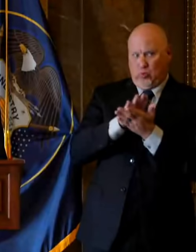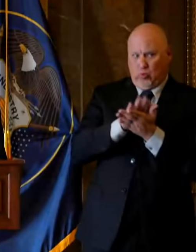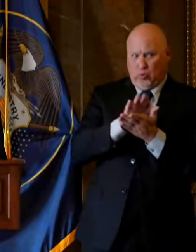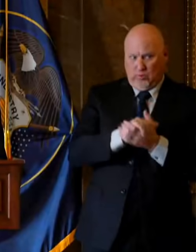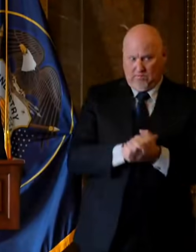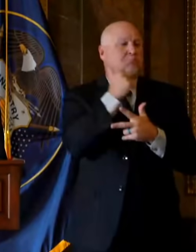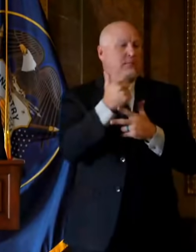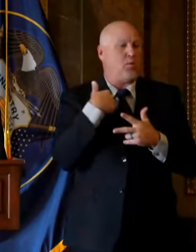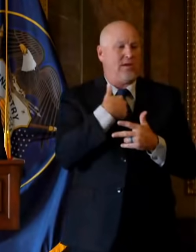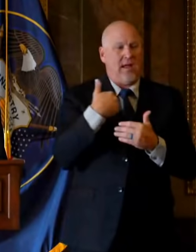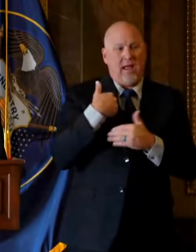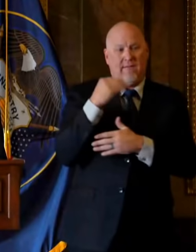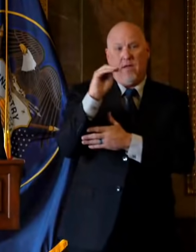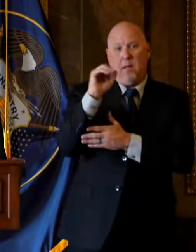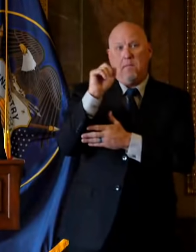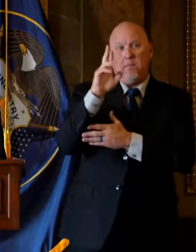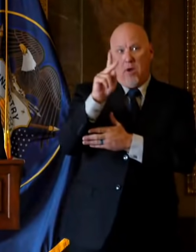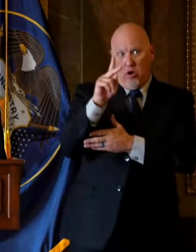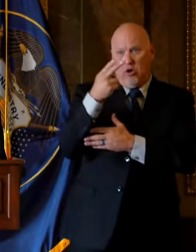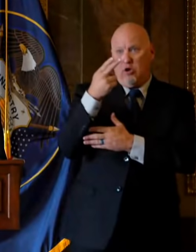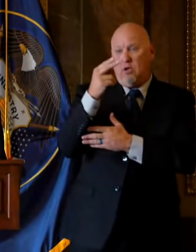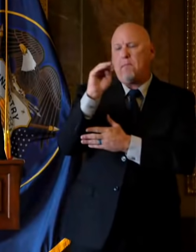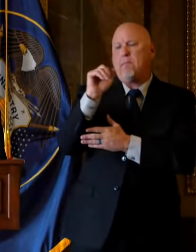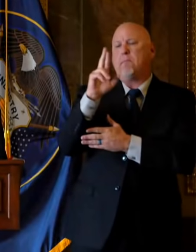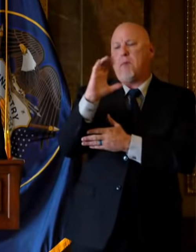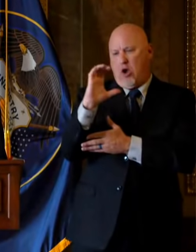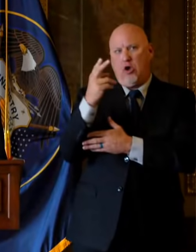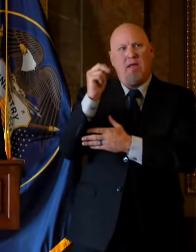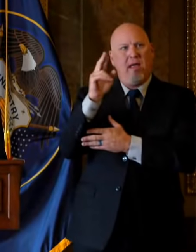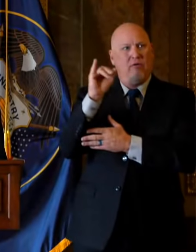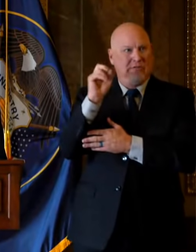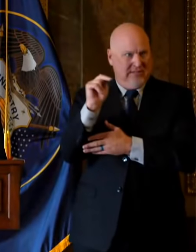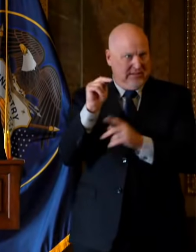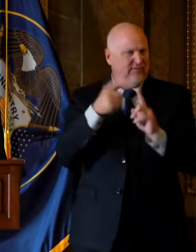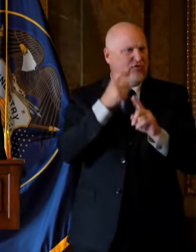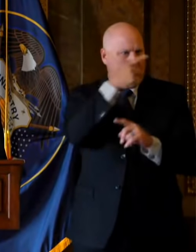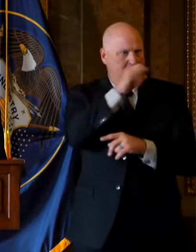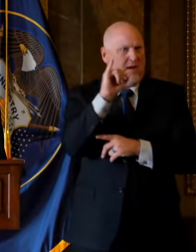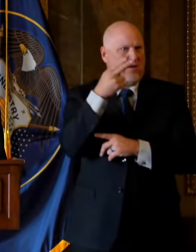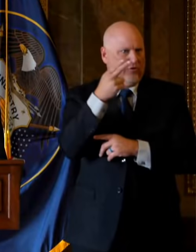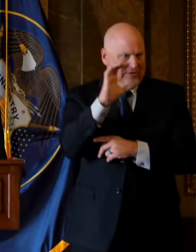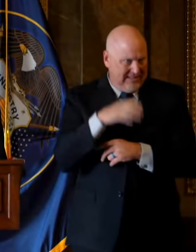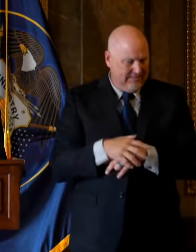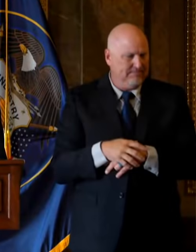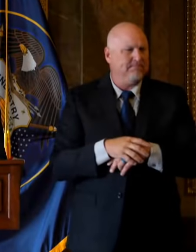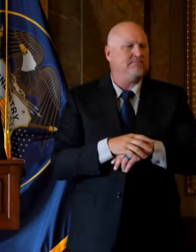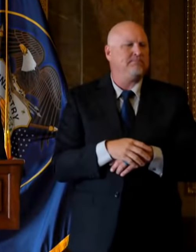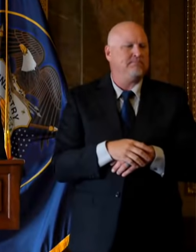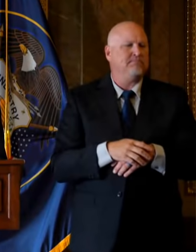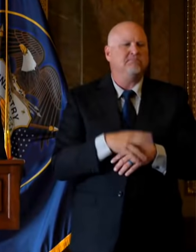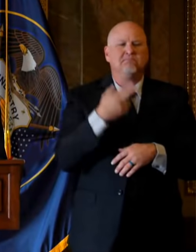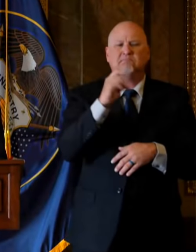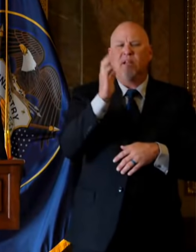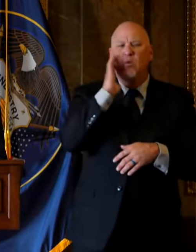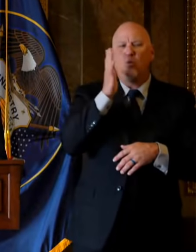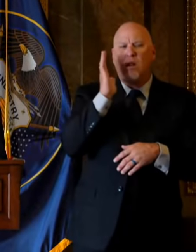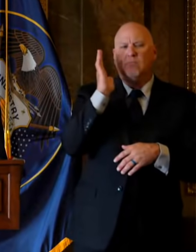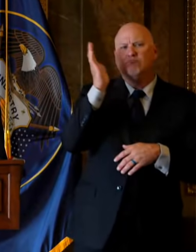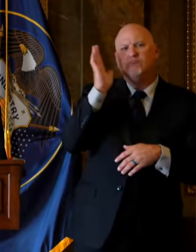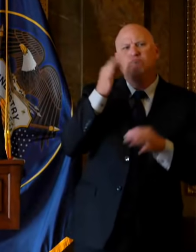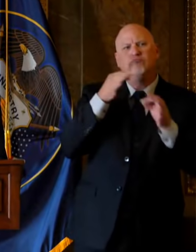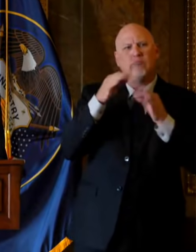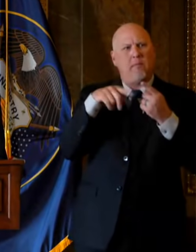Healthcare will come and share what they are seeing at Intermountain Healthcare. Following him, Chris Miller